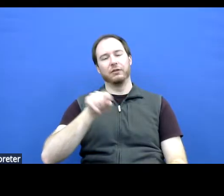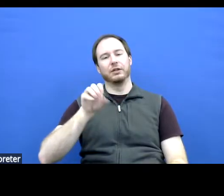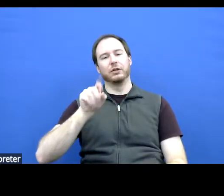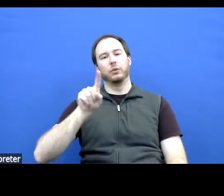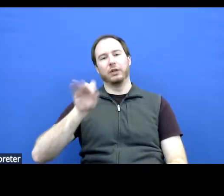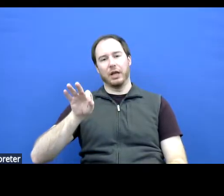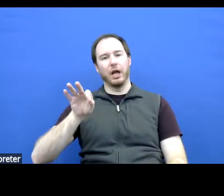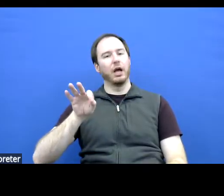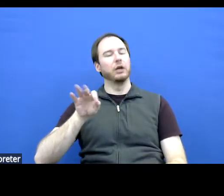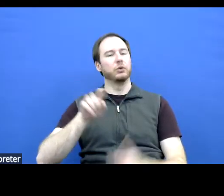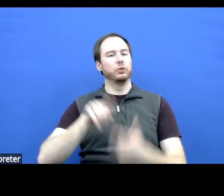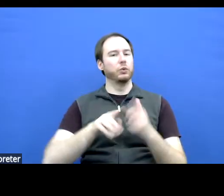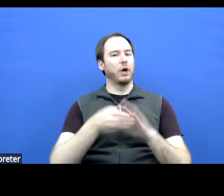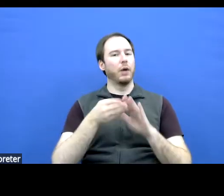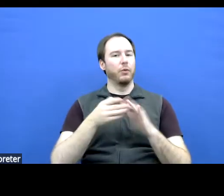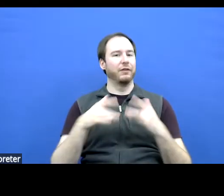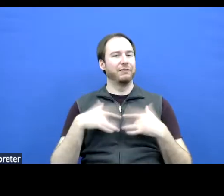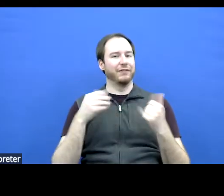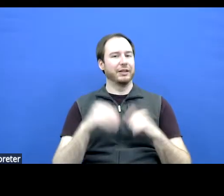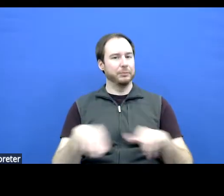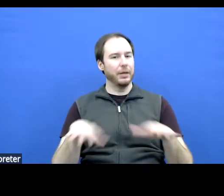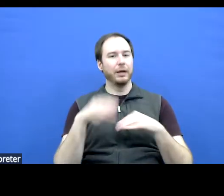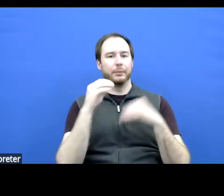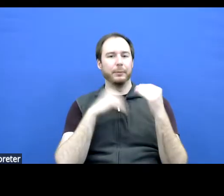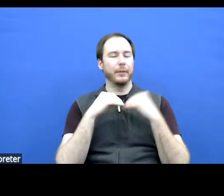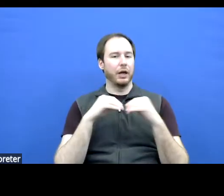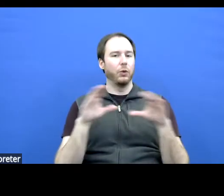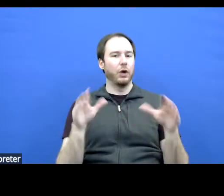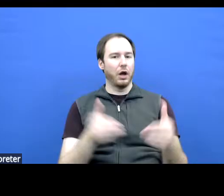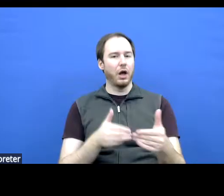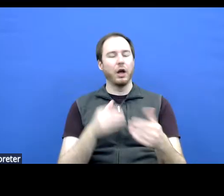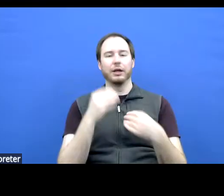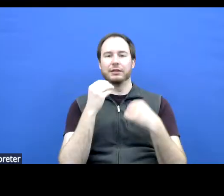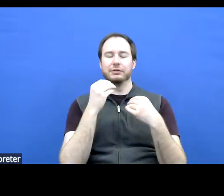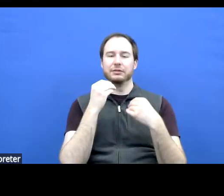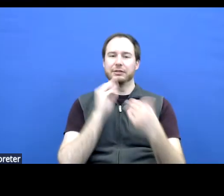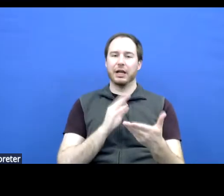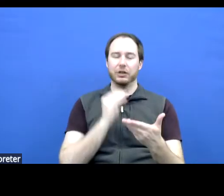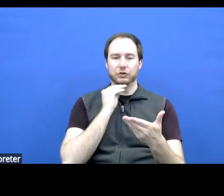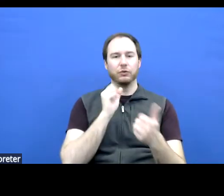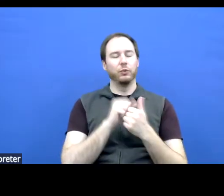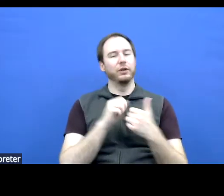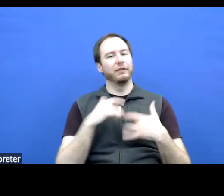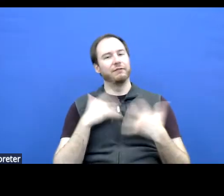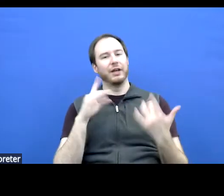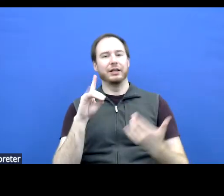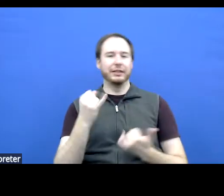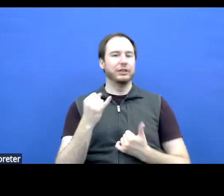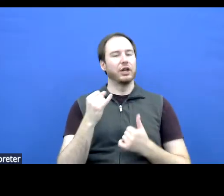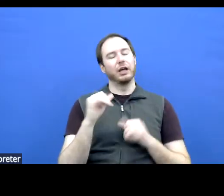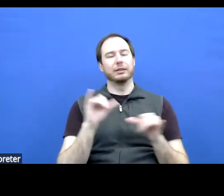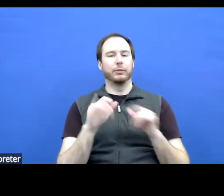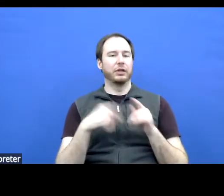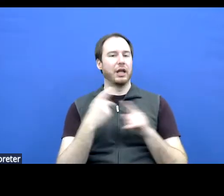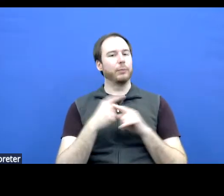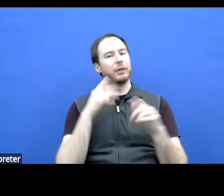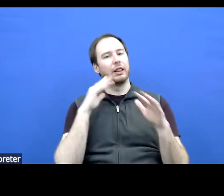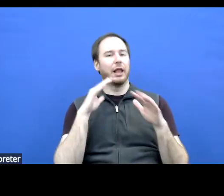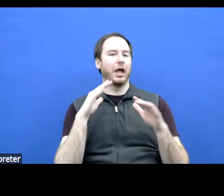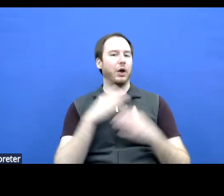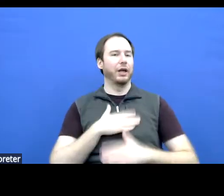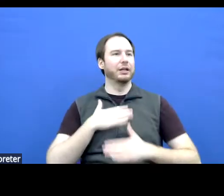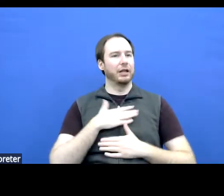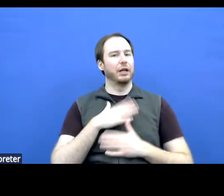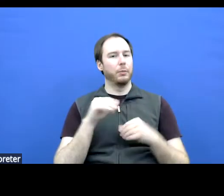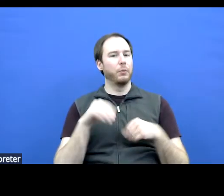2025-0019 was to operate an event space and banquet hall with dining service, bands, DJs, or other similar loud entertainment, and to serve alcohol.